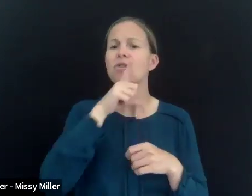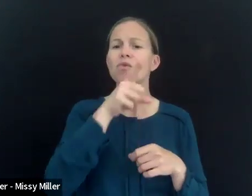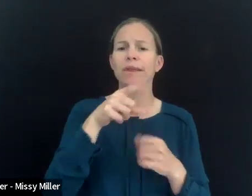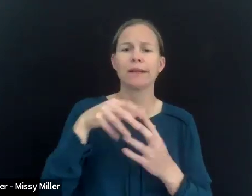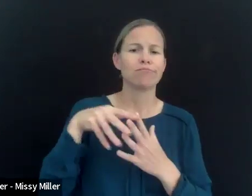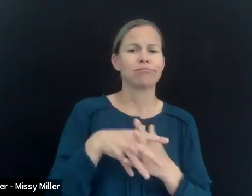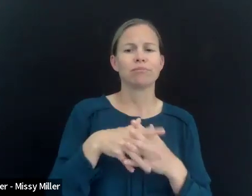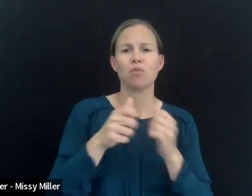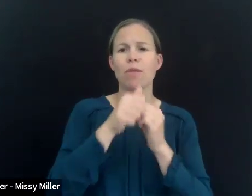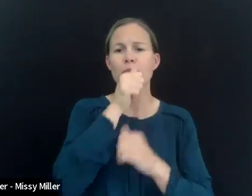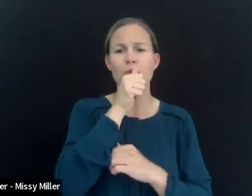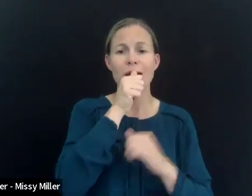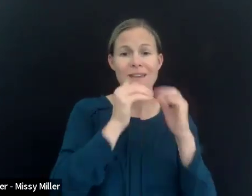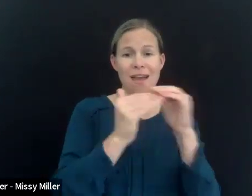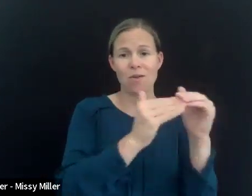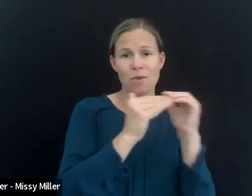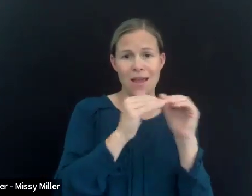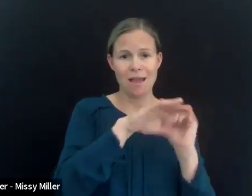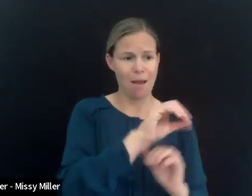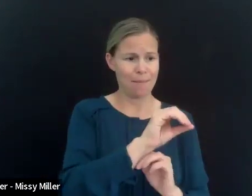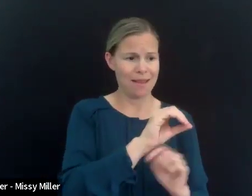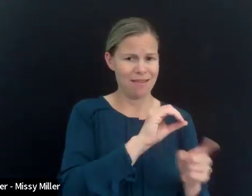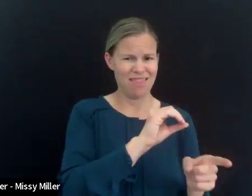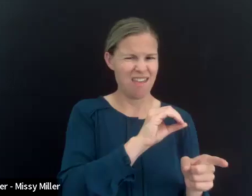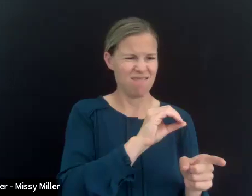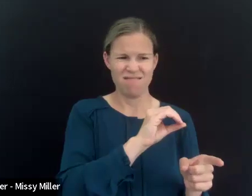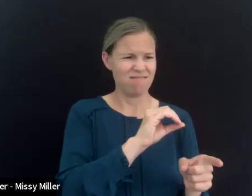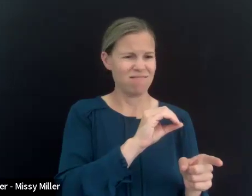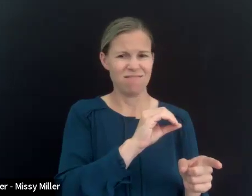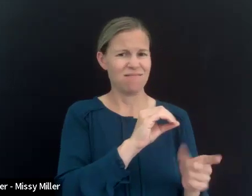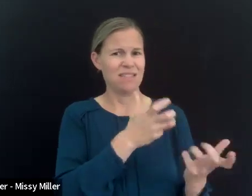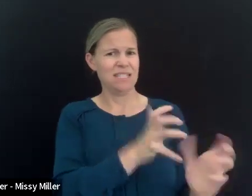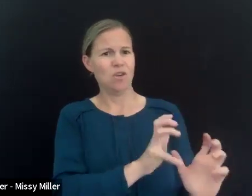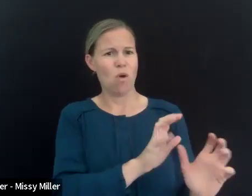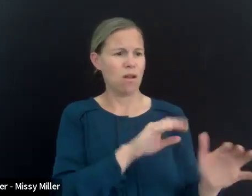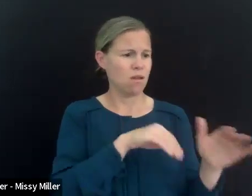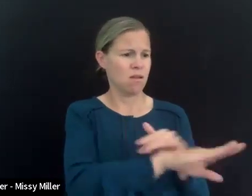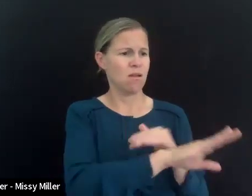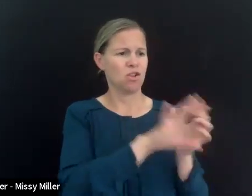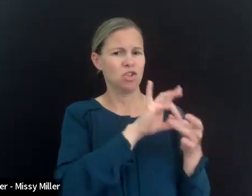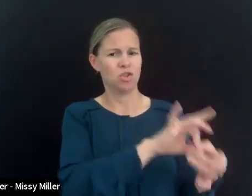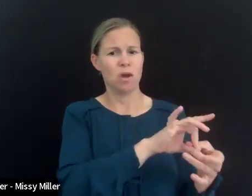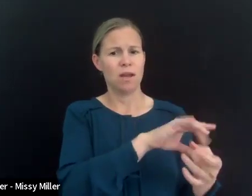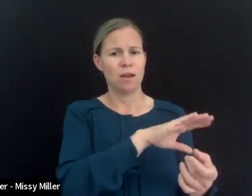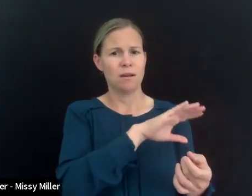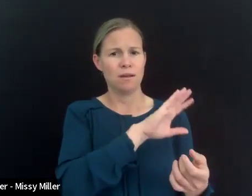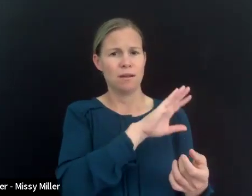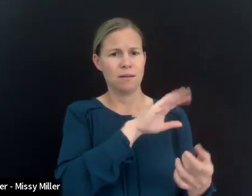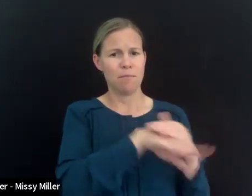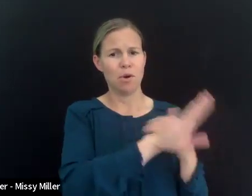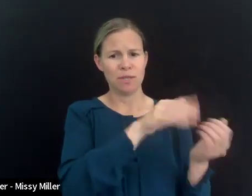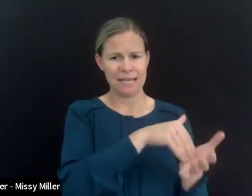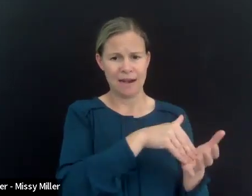a private equity company deciding to abandon a birth center in Colorado, and Elephant Circle at the